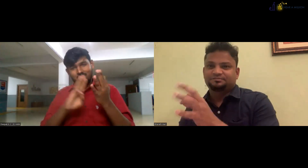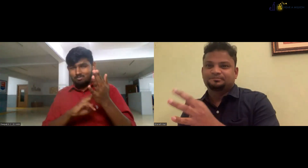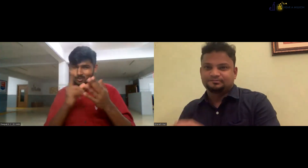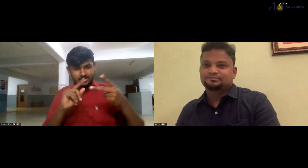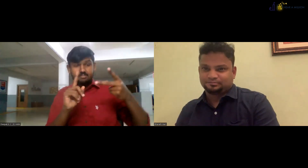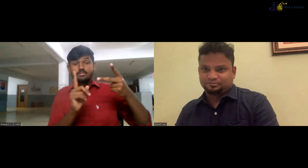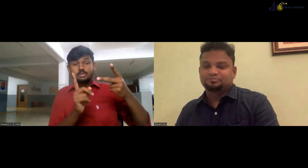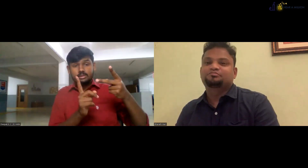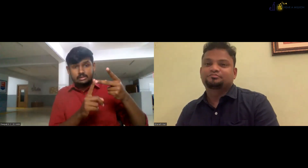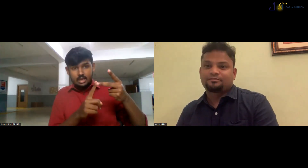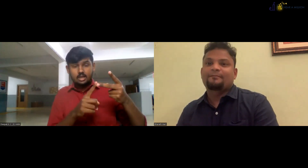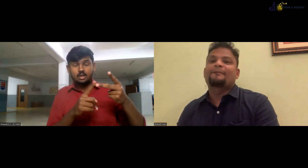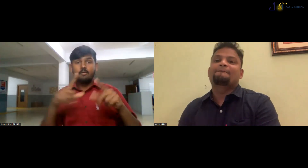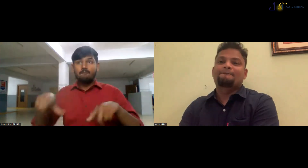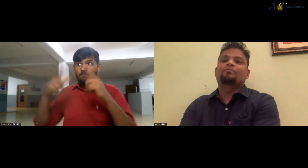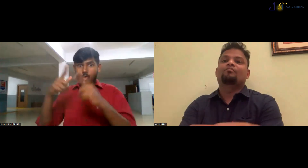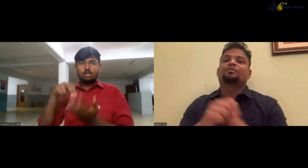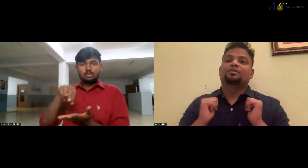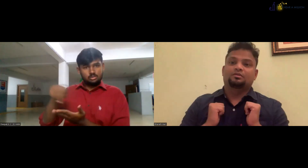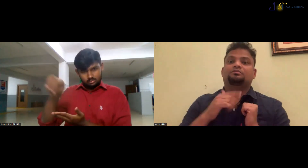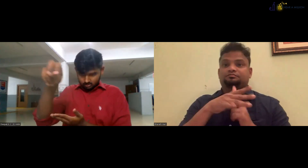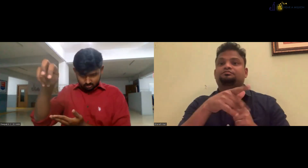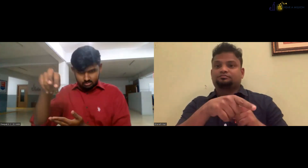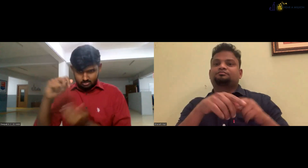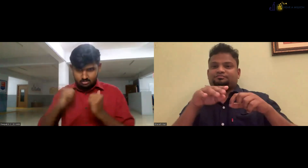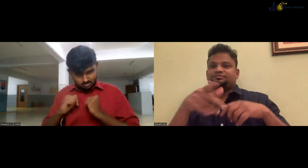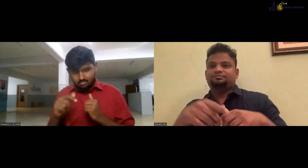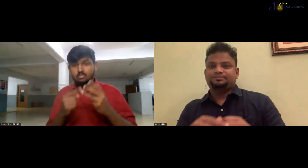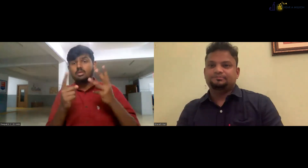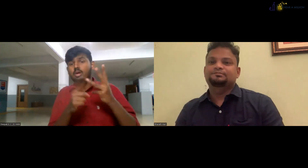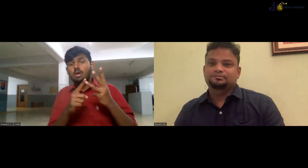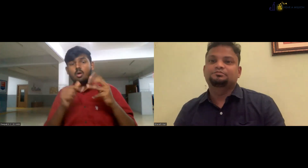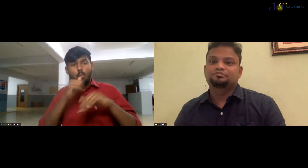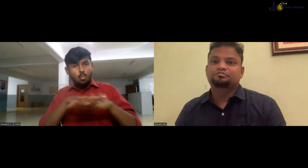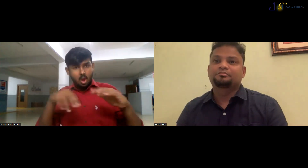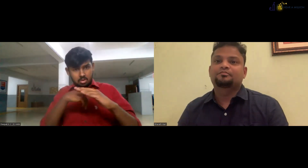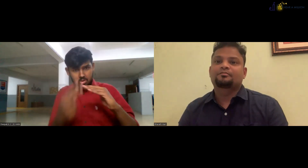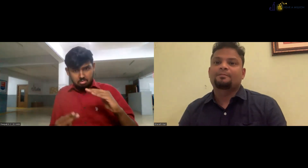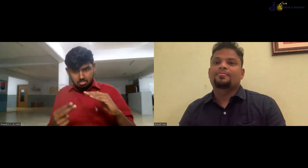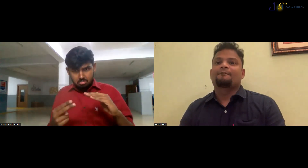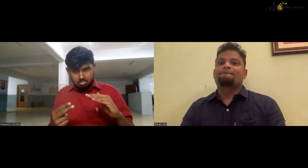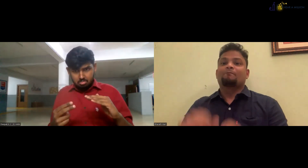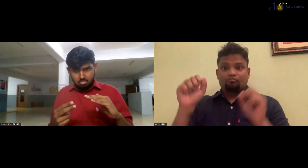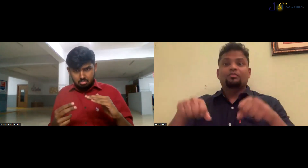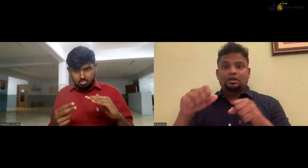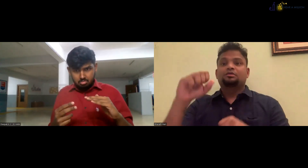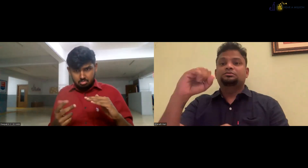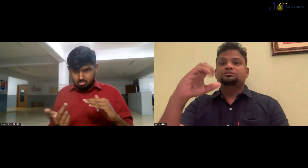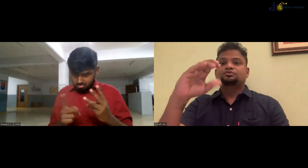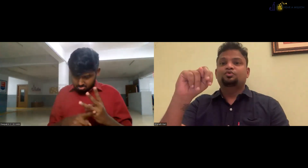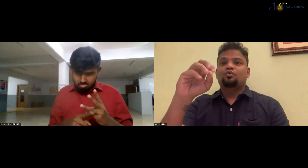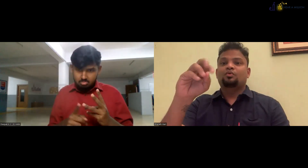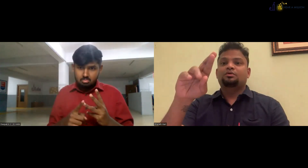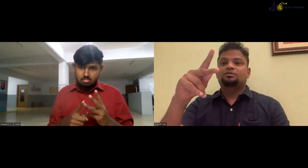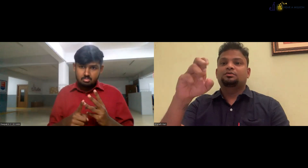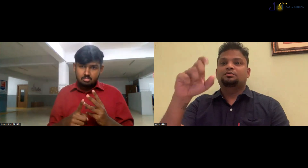marriage, and you were saying that you went to the museum as well, and you went to forest. What